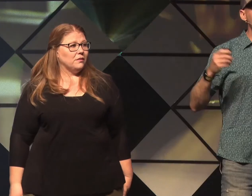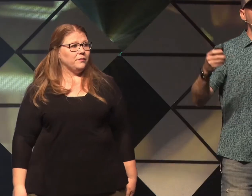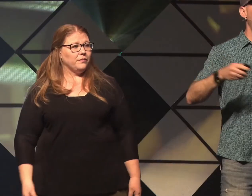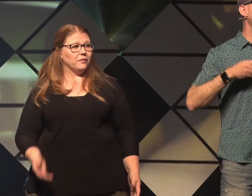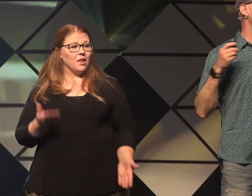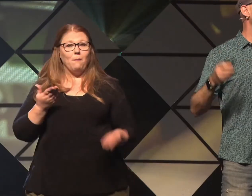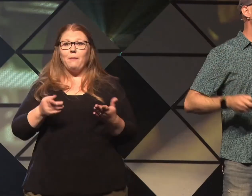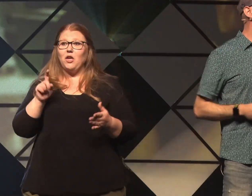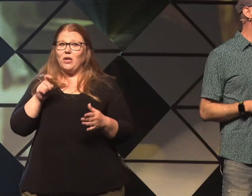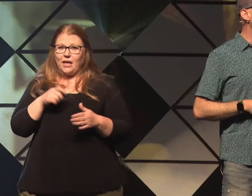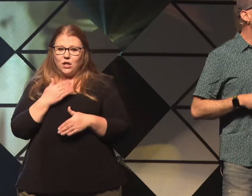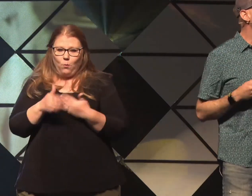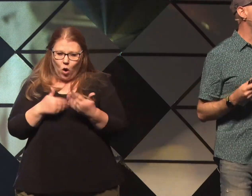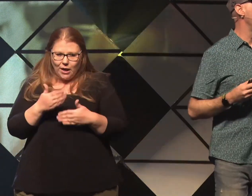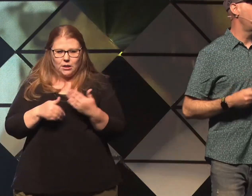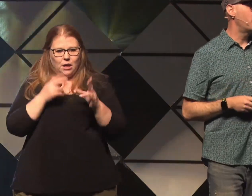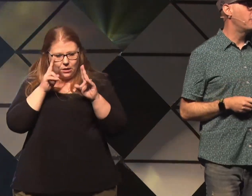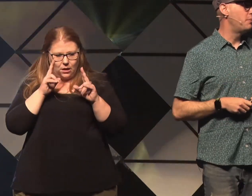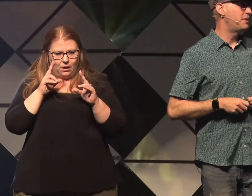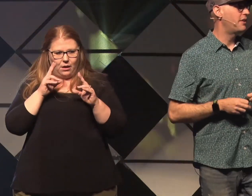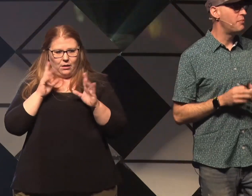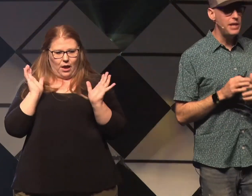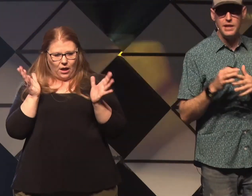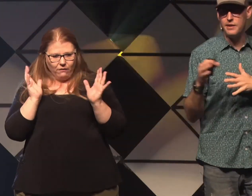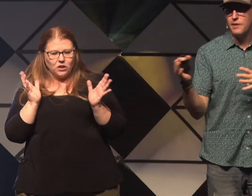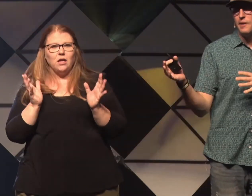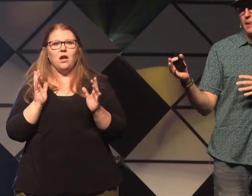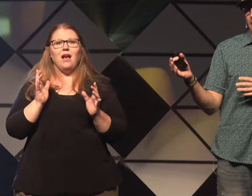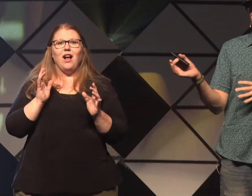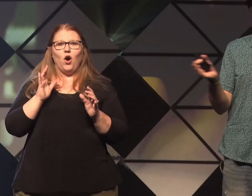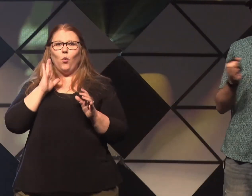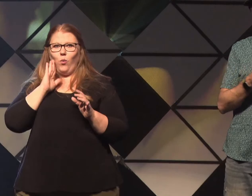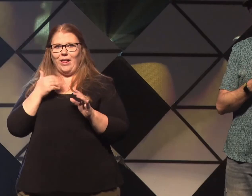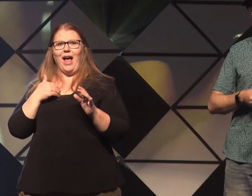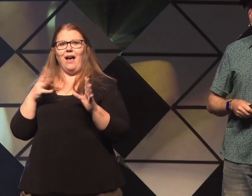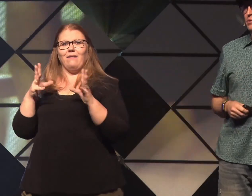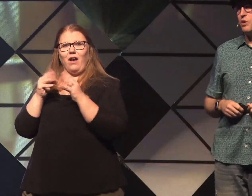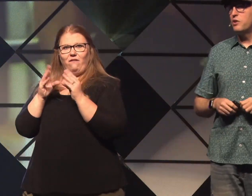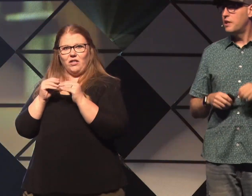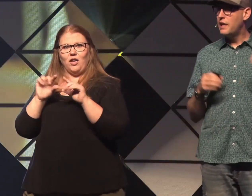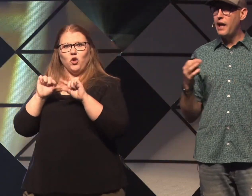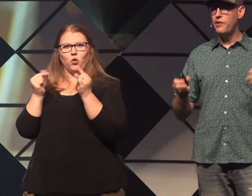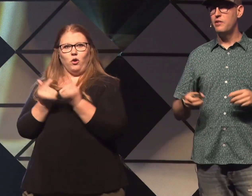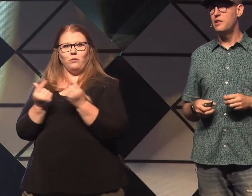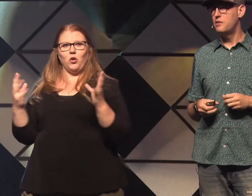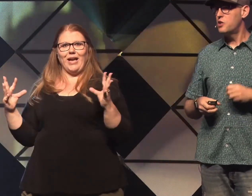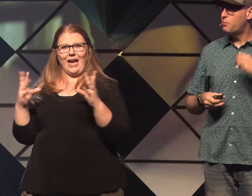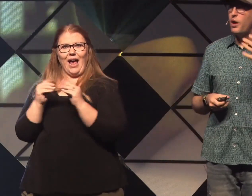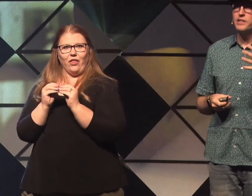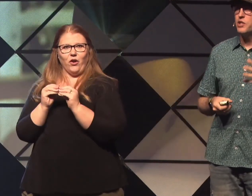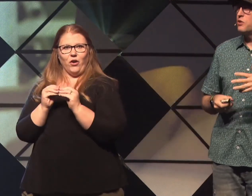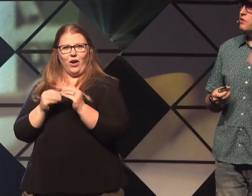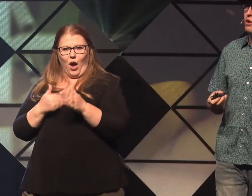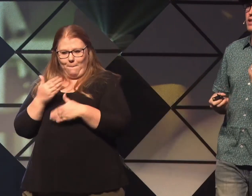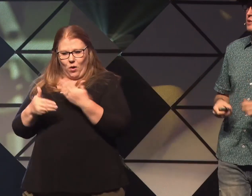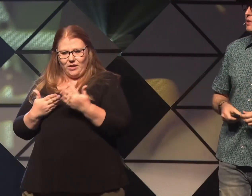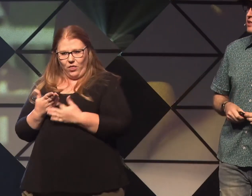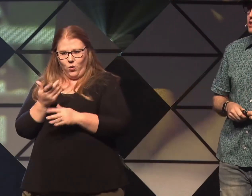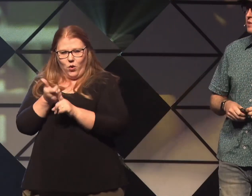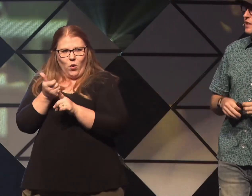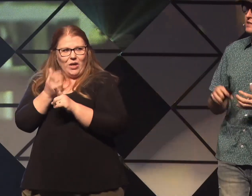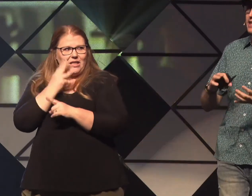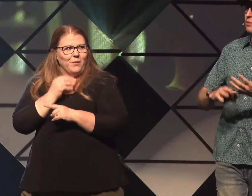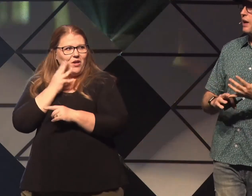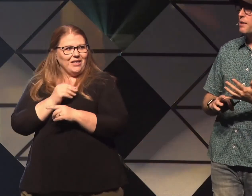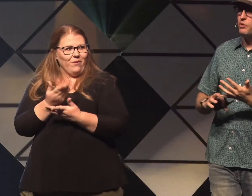Maybe you need to process through. We're going to have conversation groups that are meeting throughout this series where you can gather and just process through your own